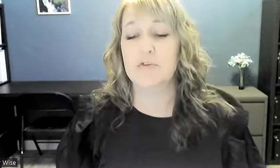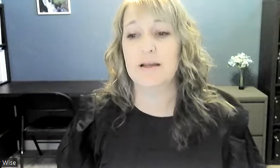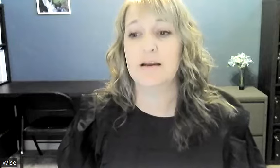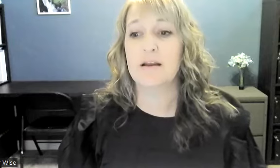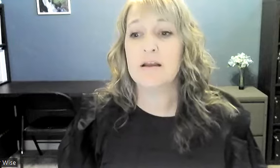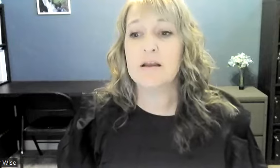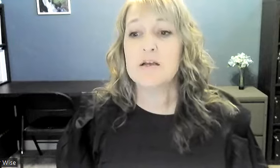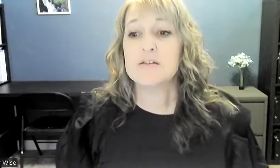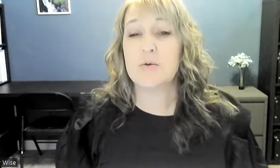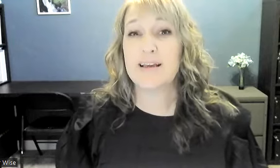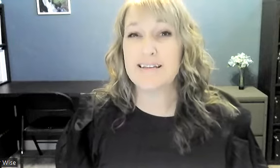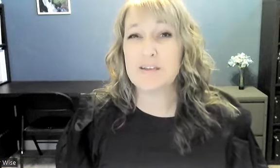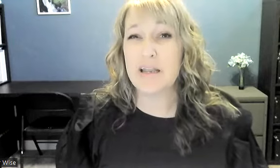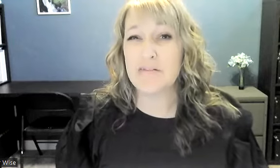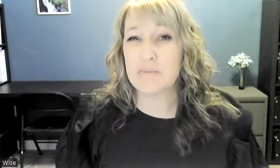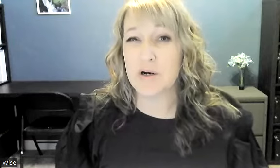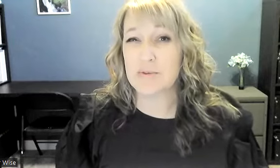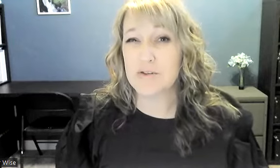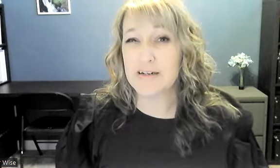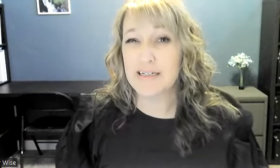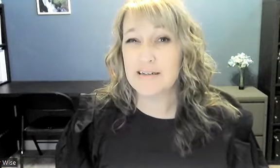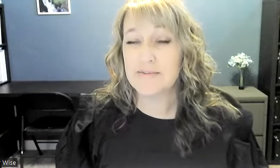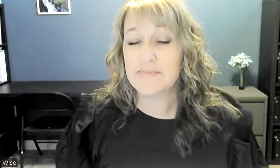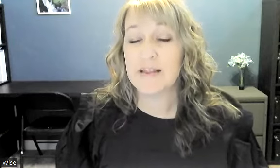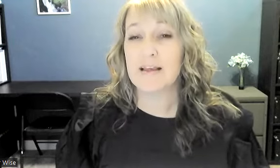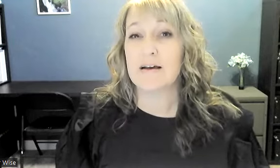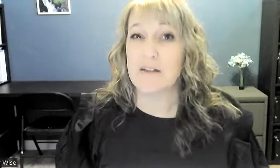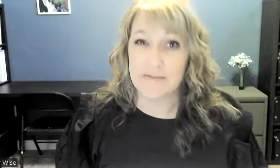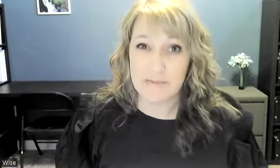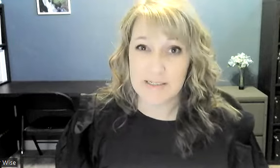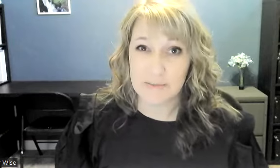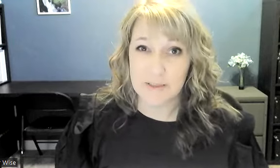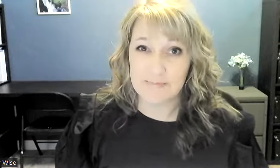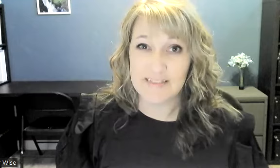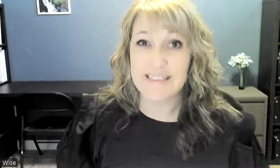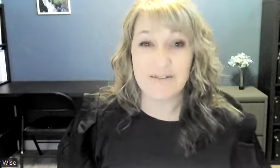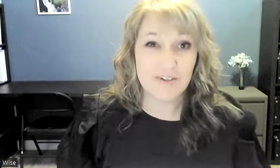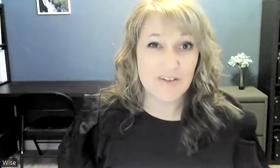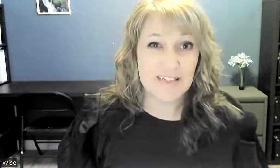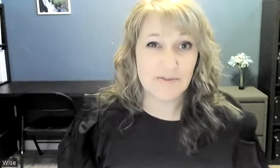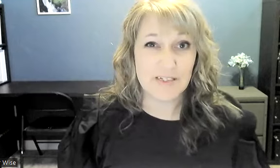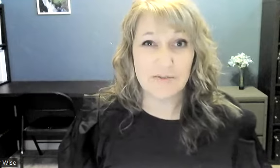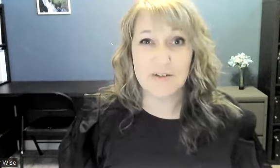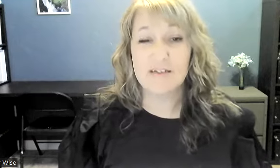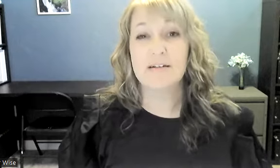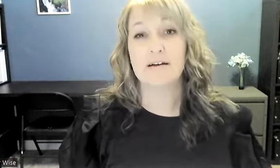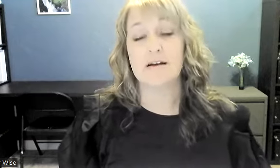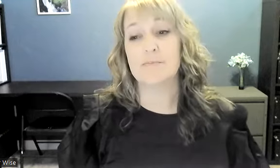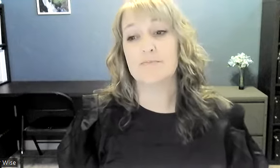movement. So because so many of them are arbitrary, a lot of them are similar. Denver, the sign for Denver,